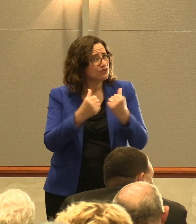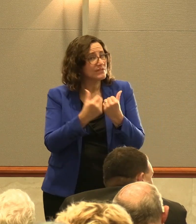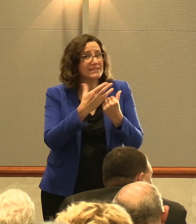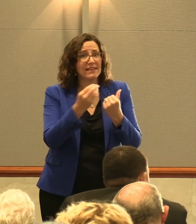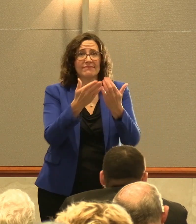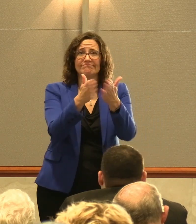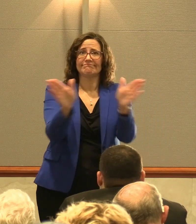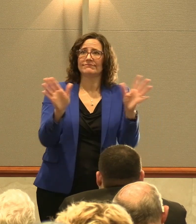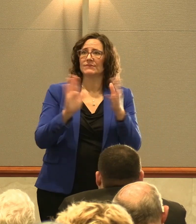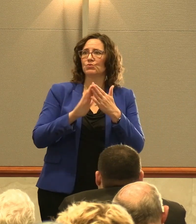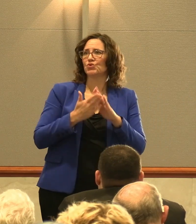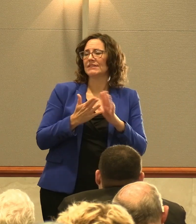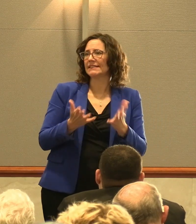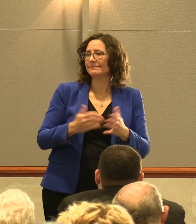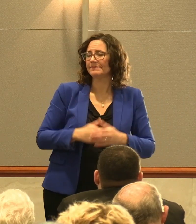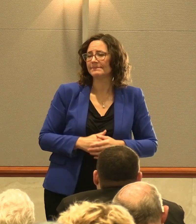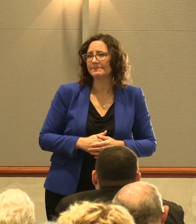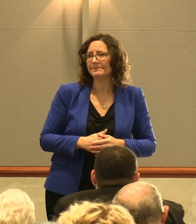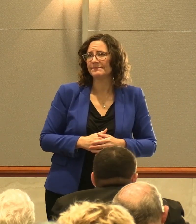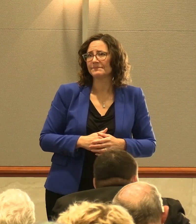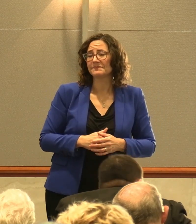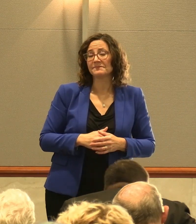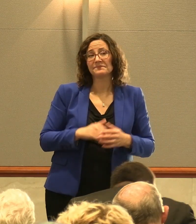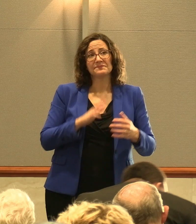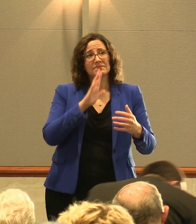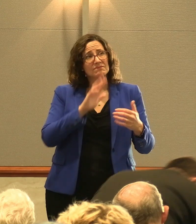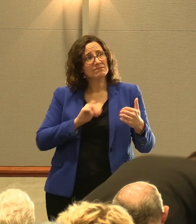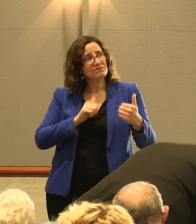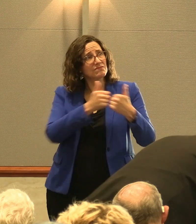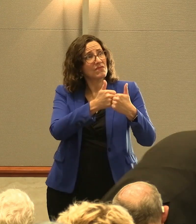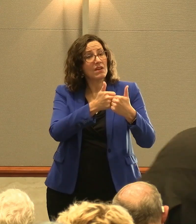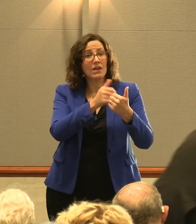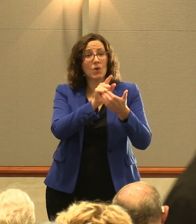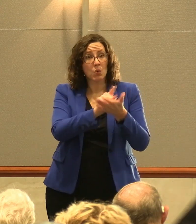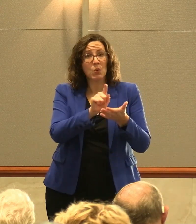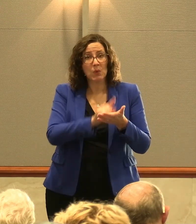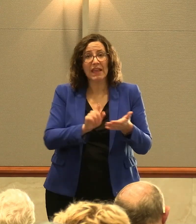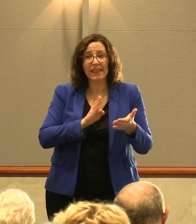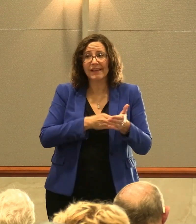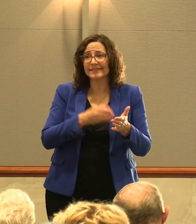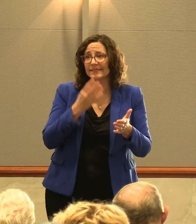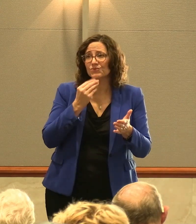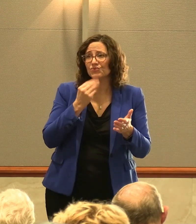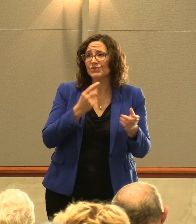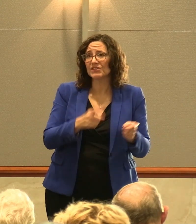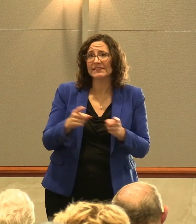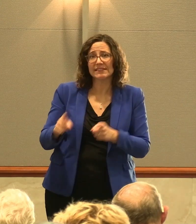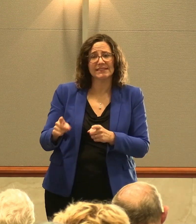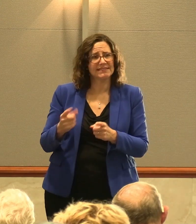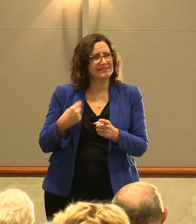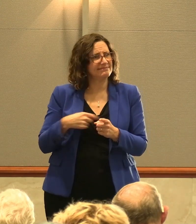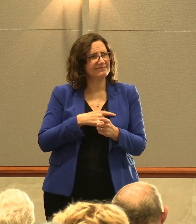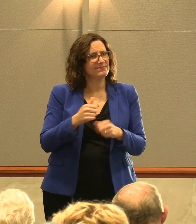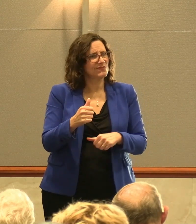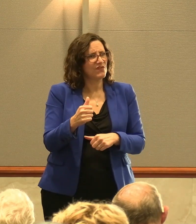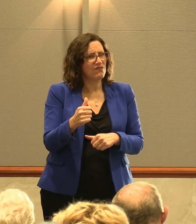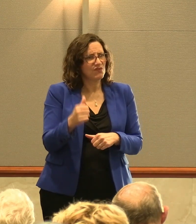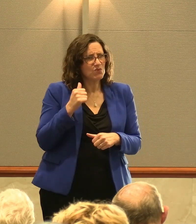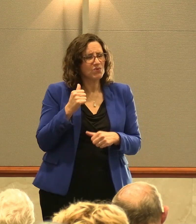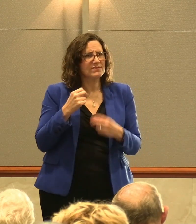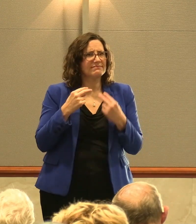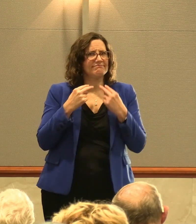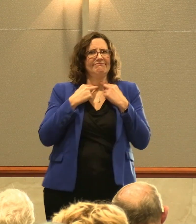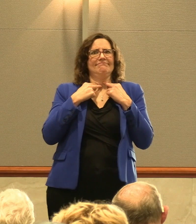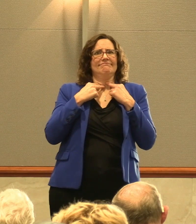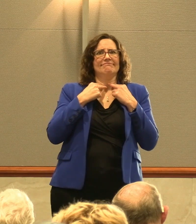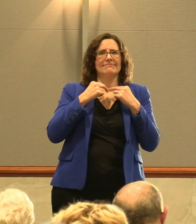large. In rising to the challenge of nearly weekly anti-Semitic incidents, we have refused to be cornered